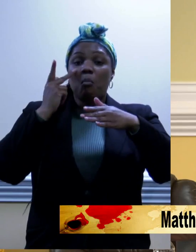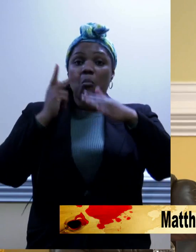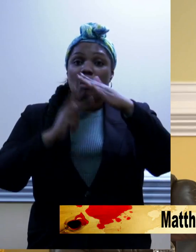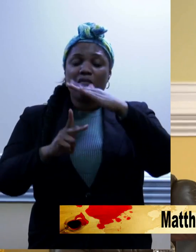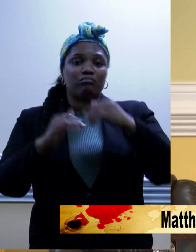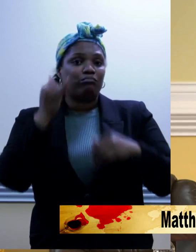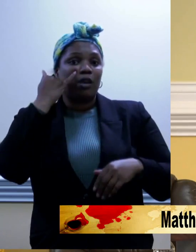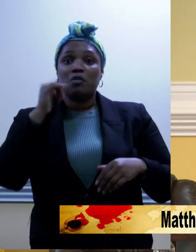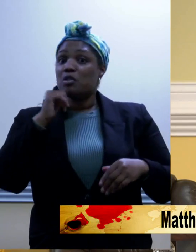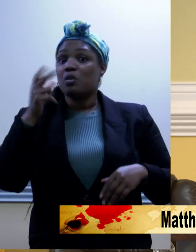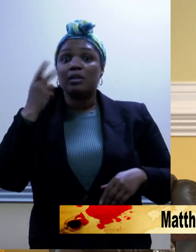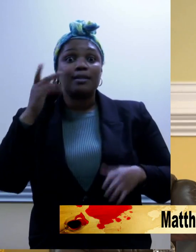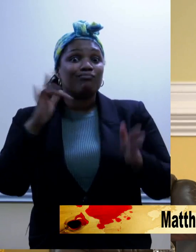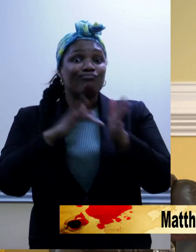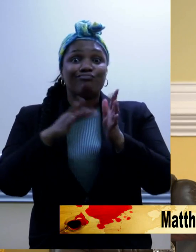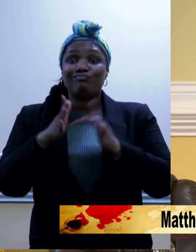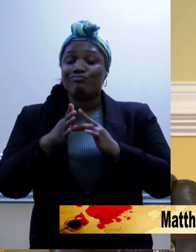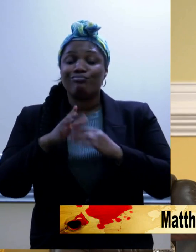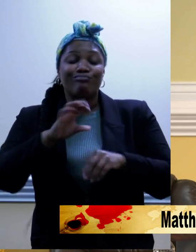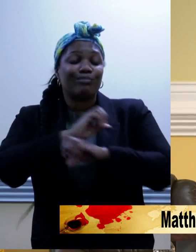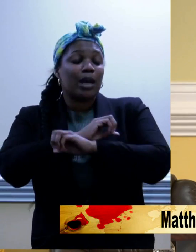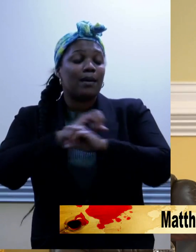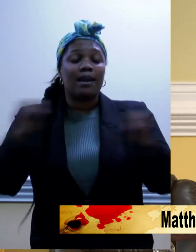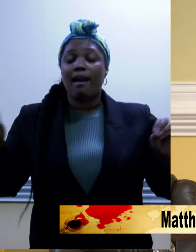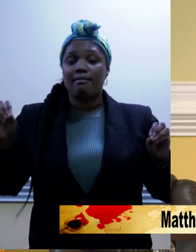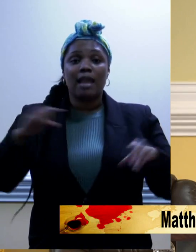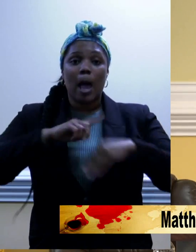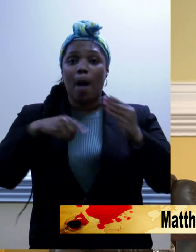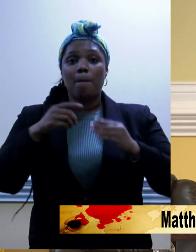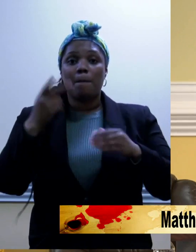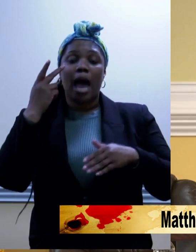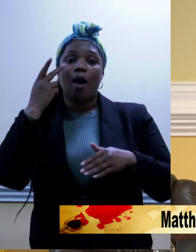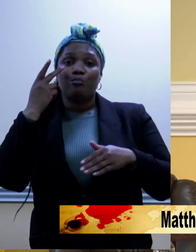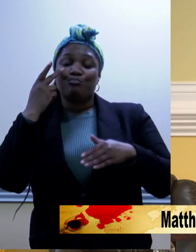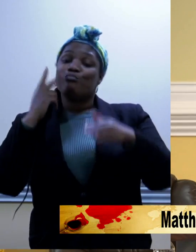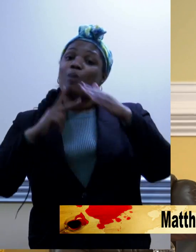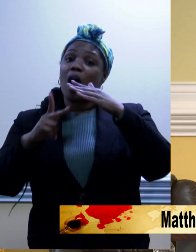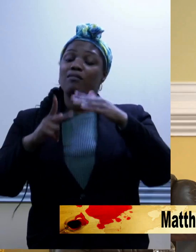don't see Jesus, then you don't know nothing about prophecy. It's all that simple.